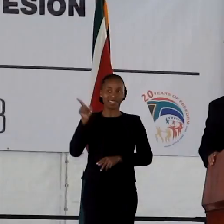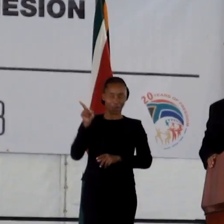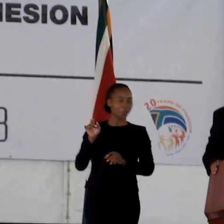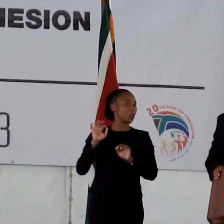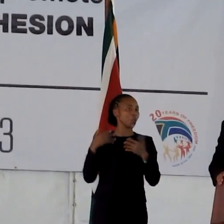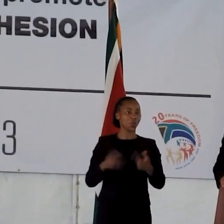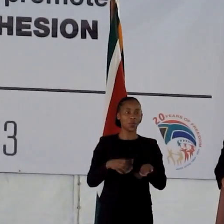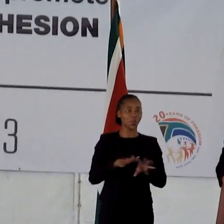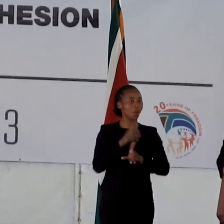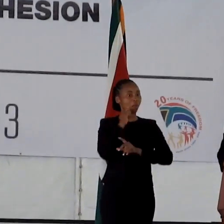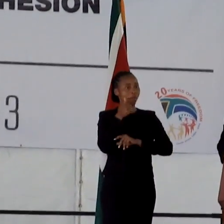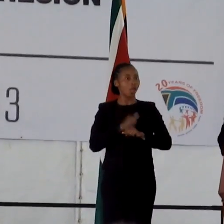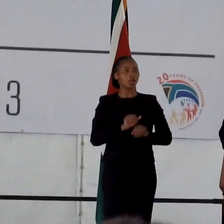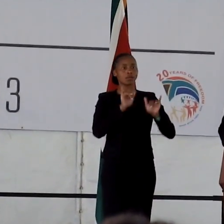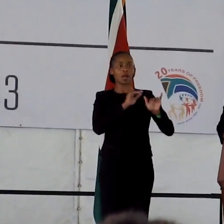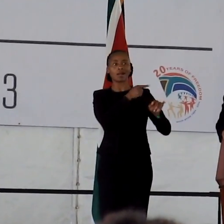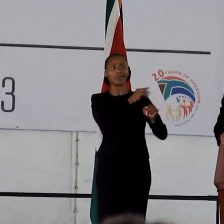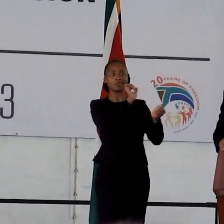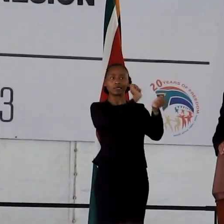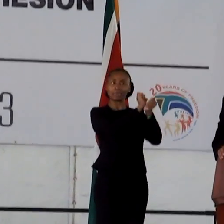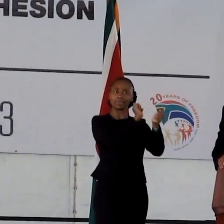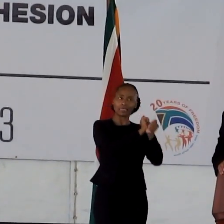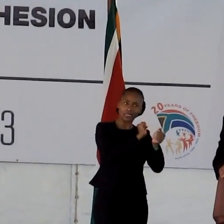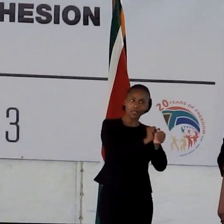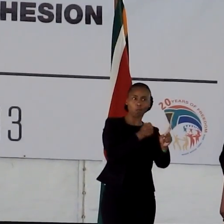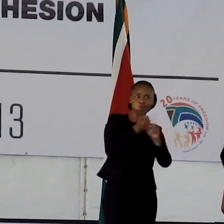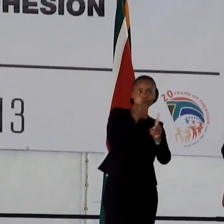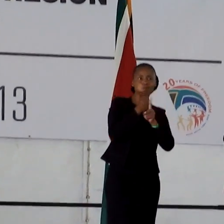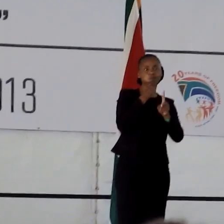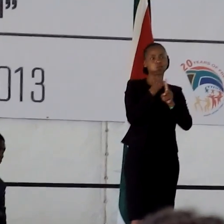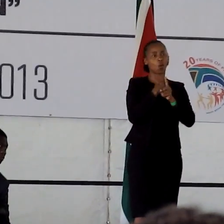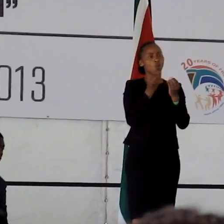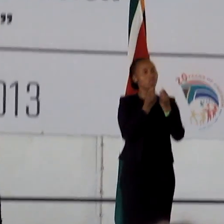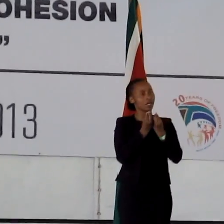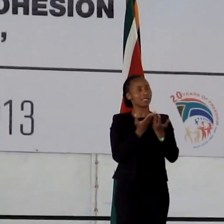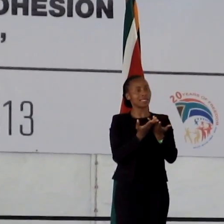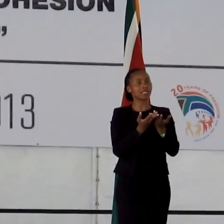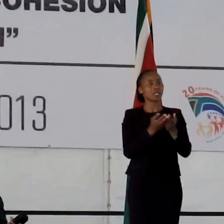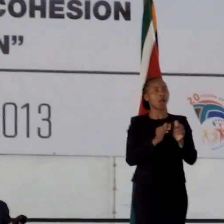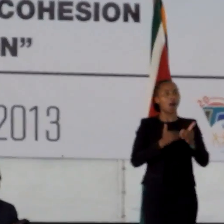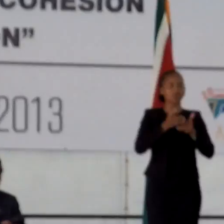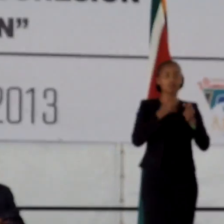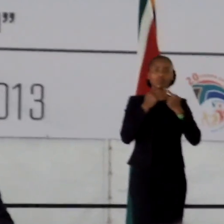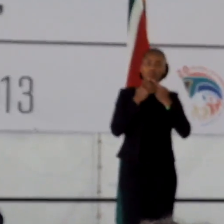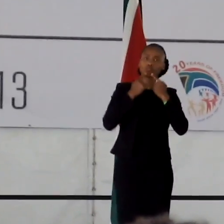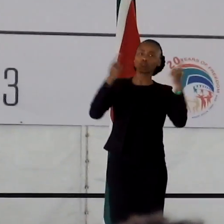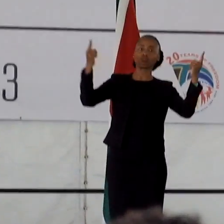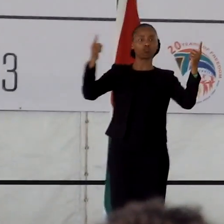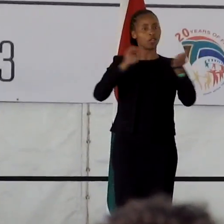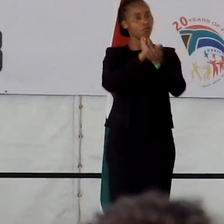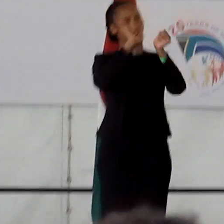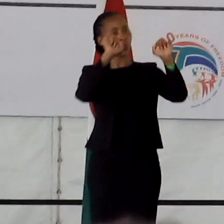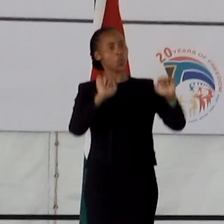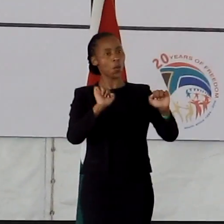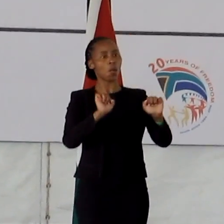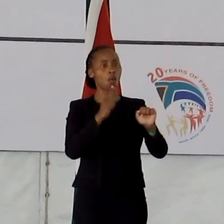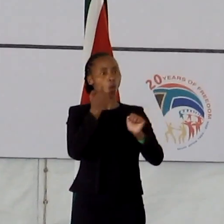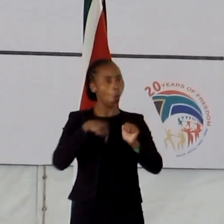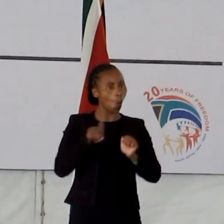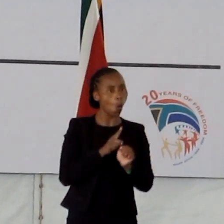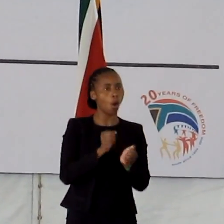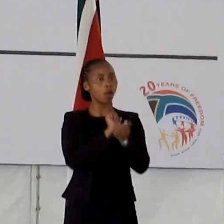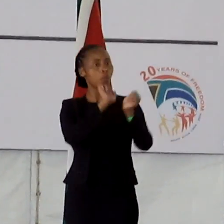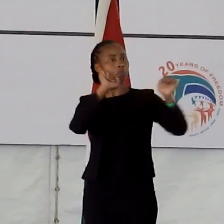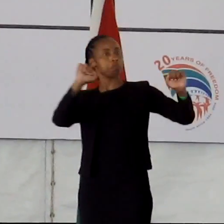man who turned his prison into a podium from which he pronounced freedom and liberty for the oppressed